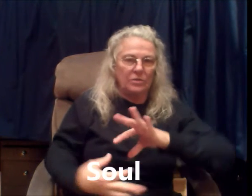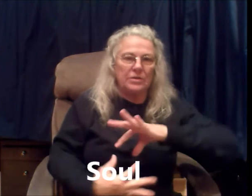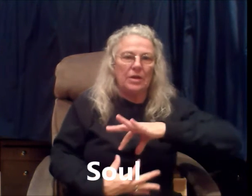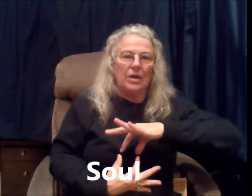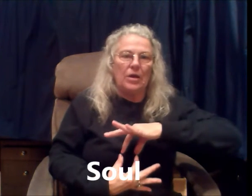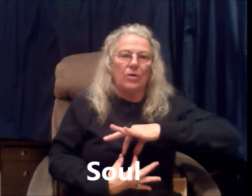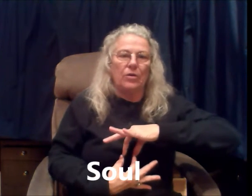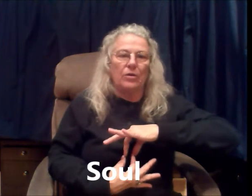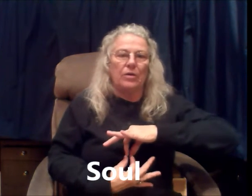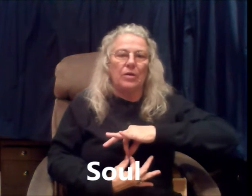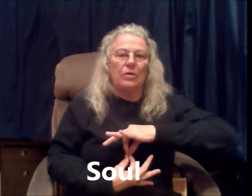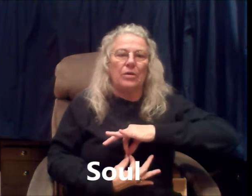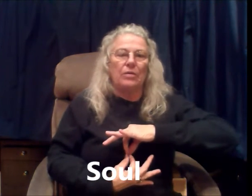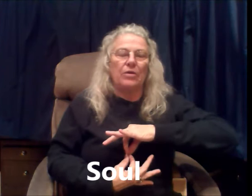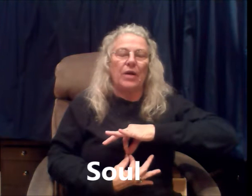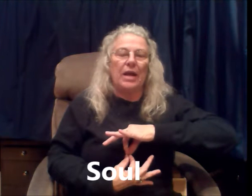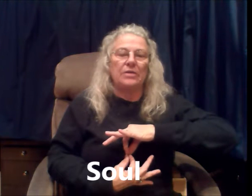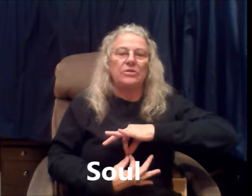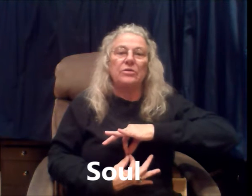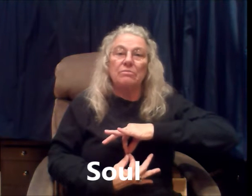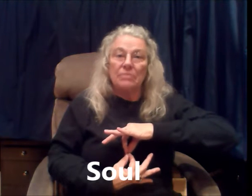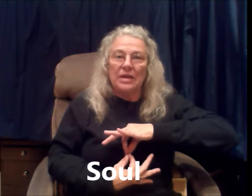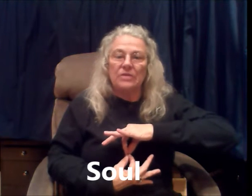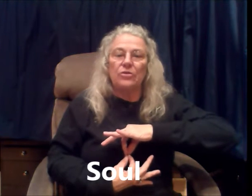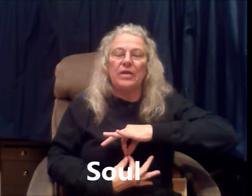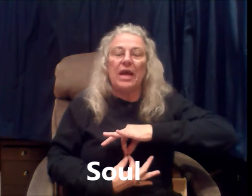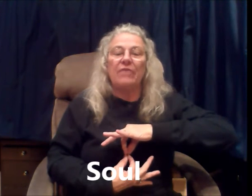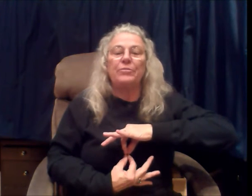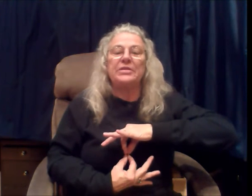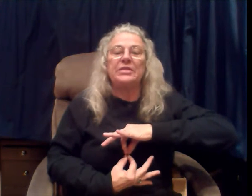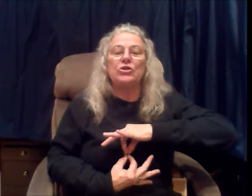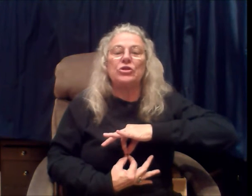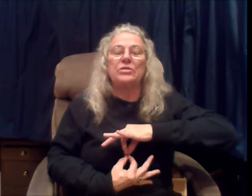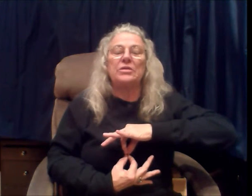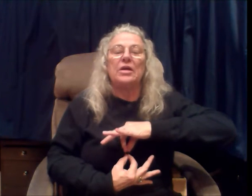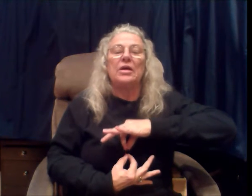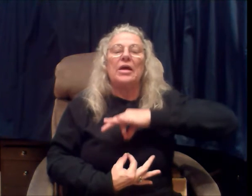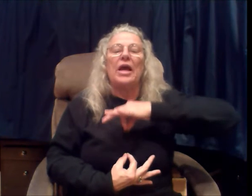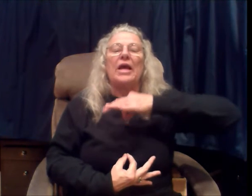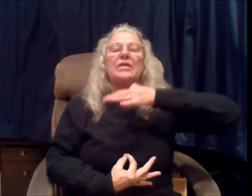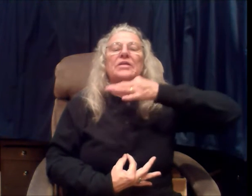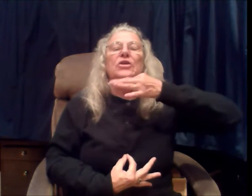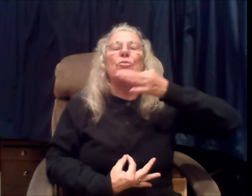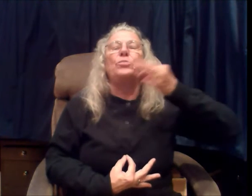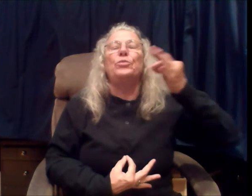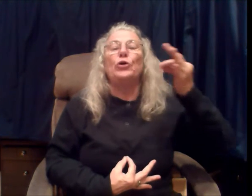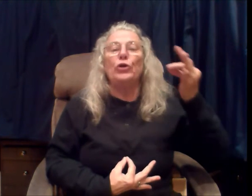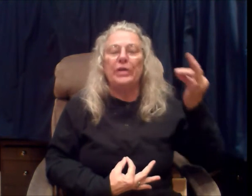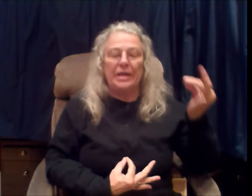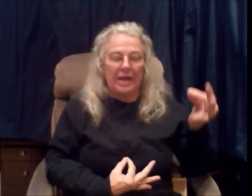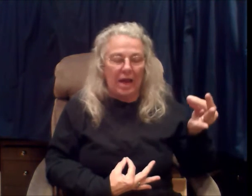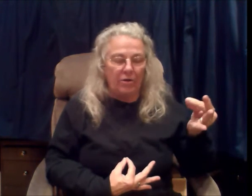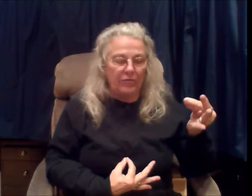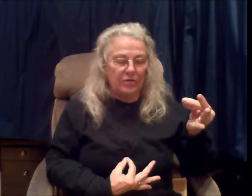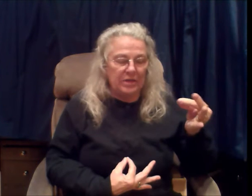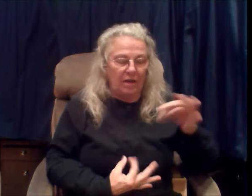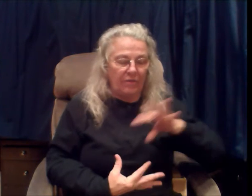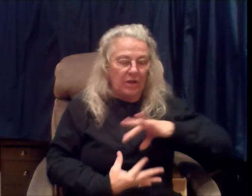soles, your hands into the F positions, and it's like you're pulling it out of yourself.